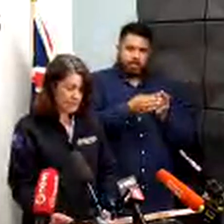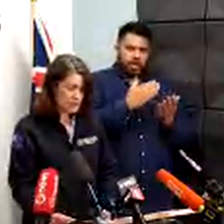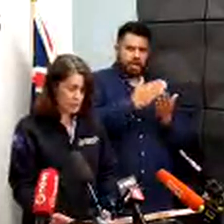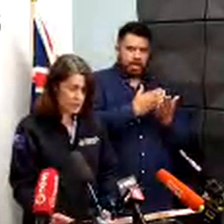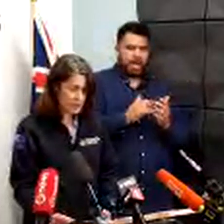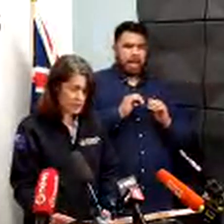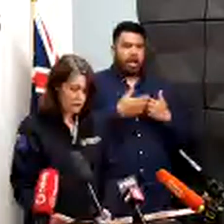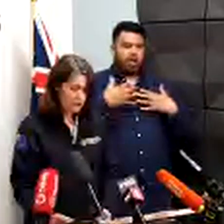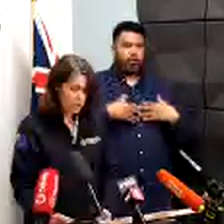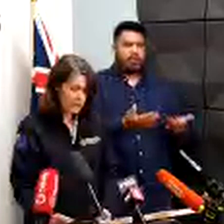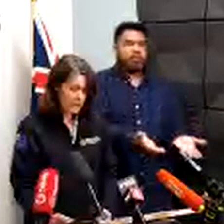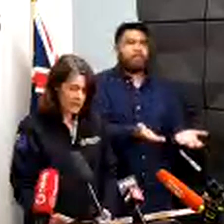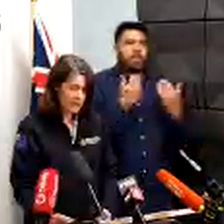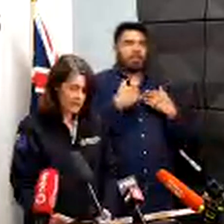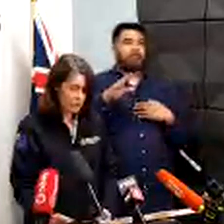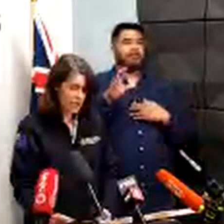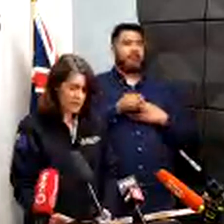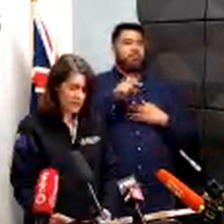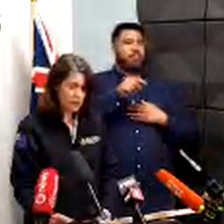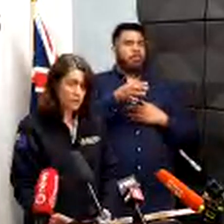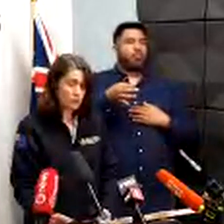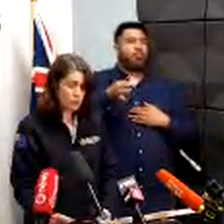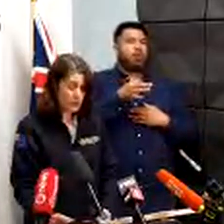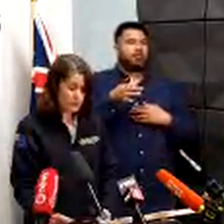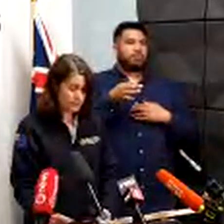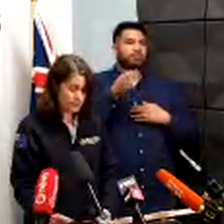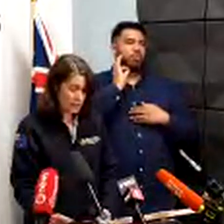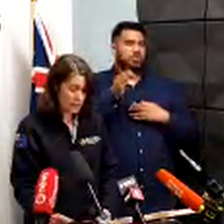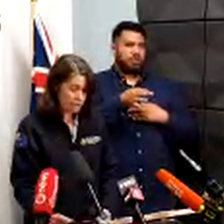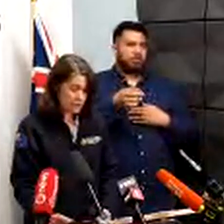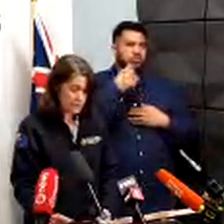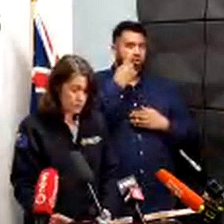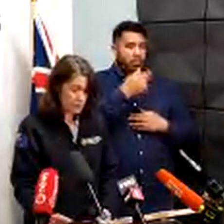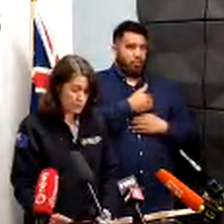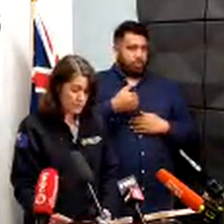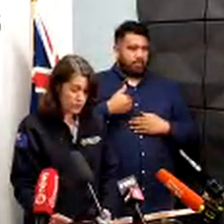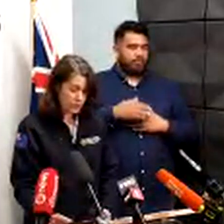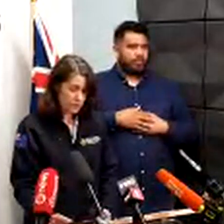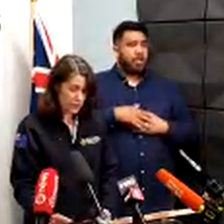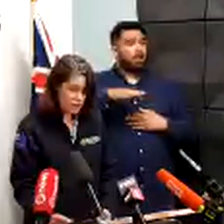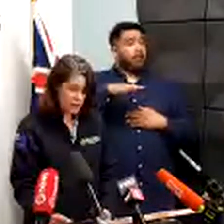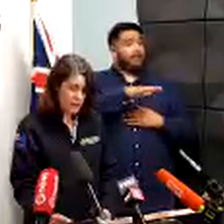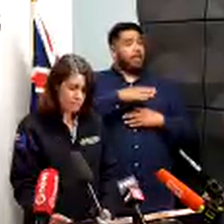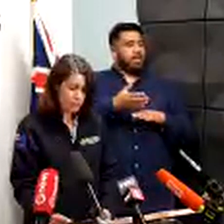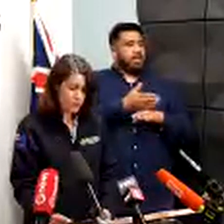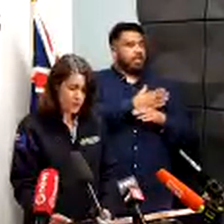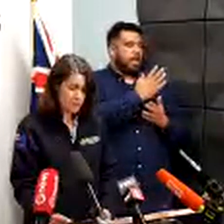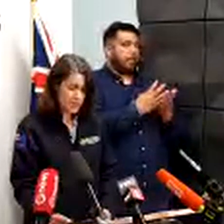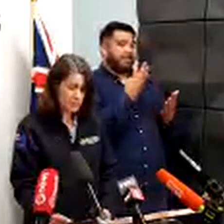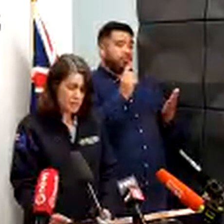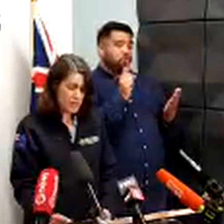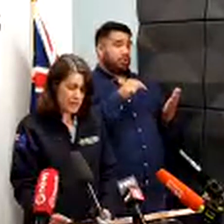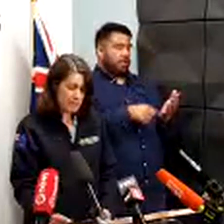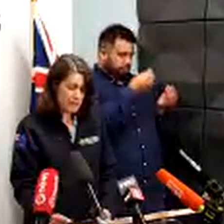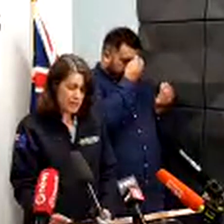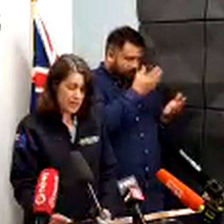to recover the bodies from Waikare, White Island tomorrow morning. Families will be briefed on the operation at 4:30